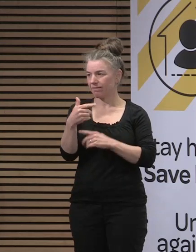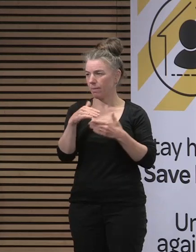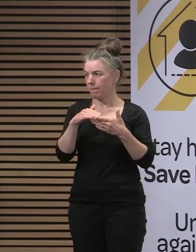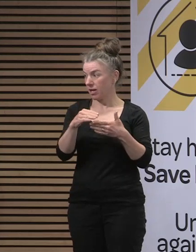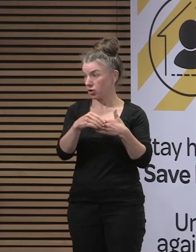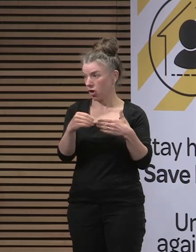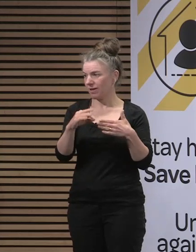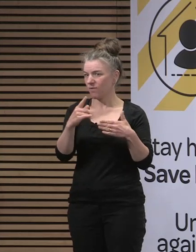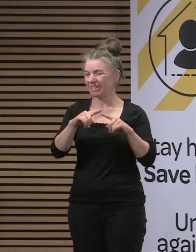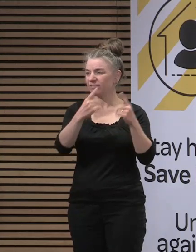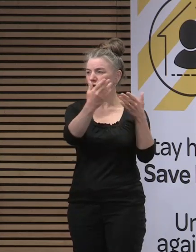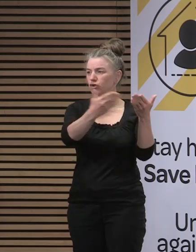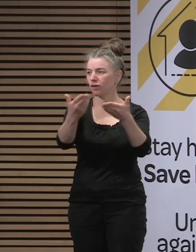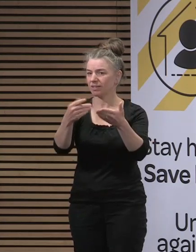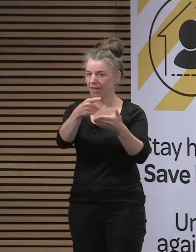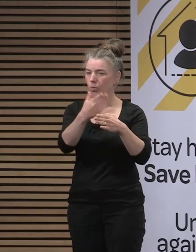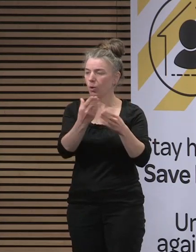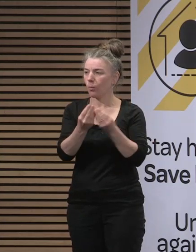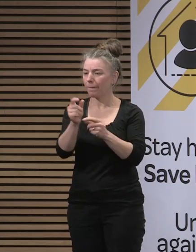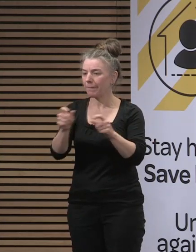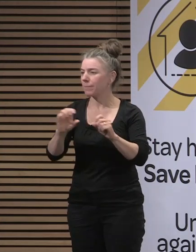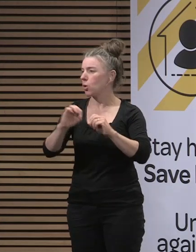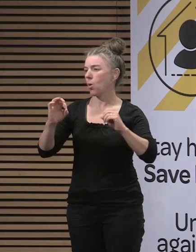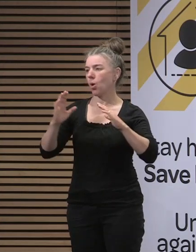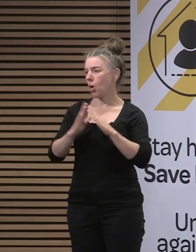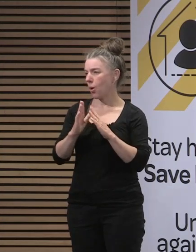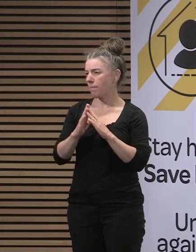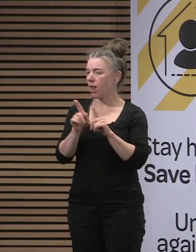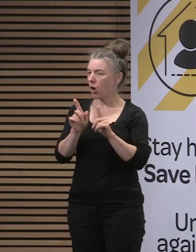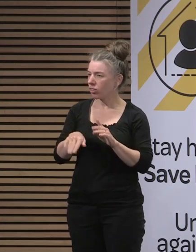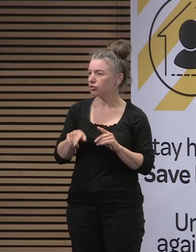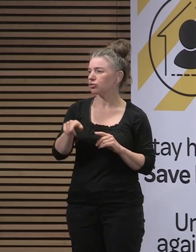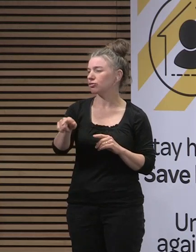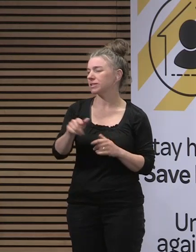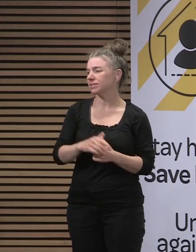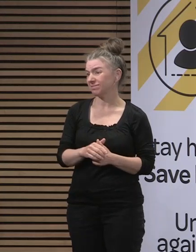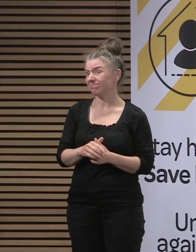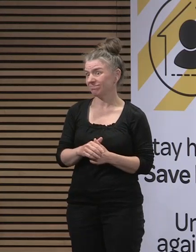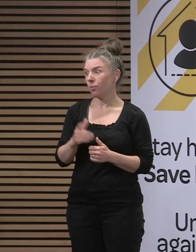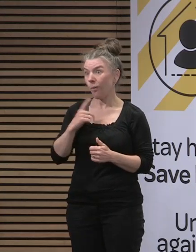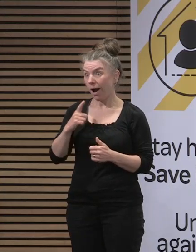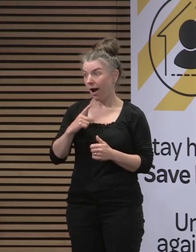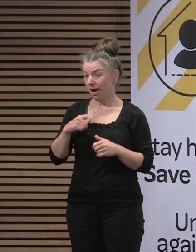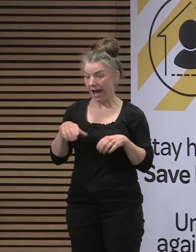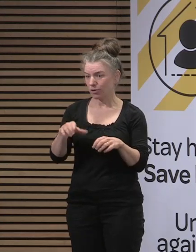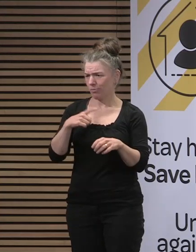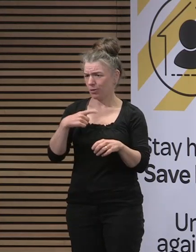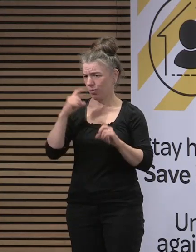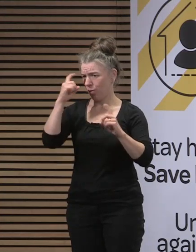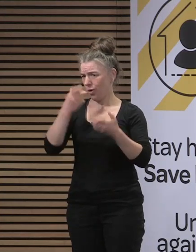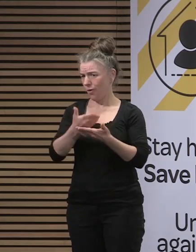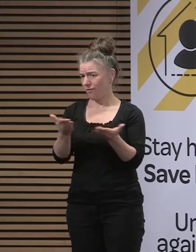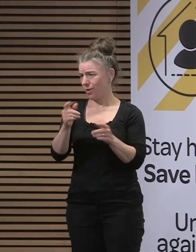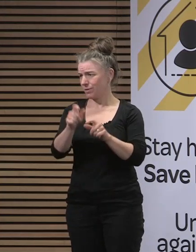like those who are working with the homeless population. For the very fact that we are worried about that group, we want